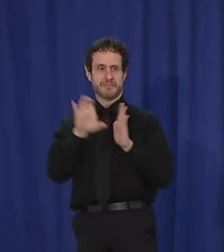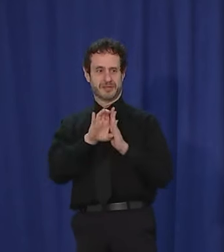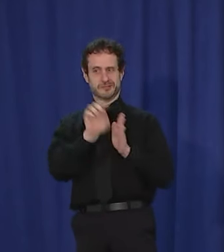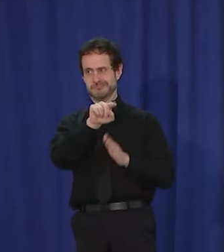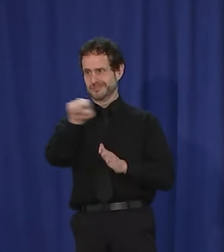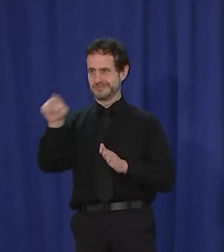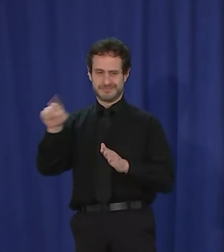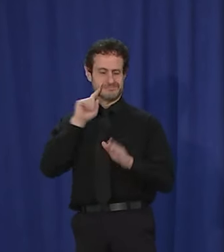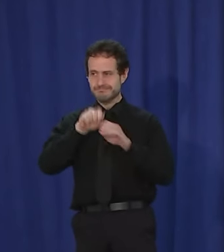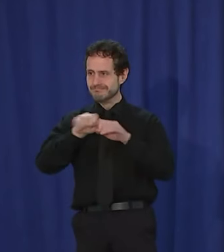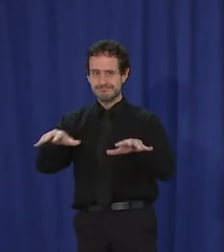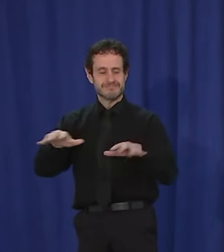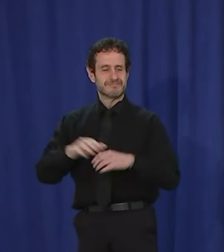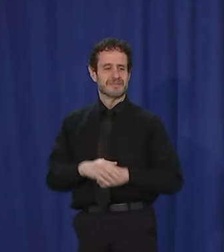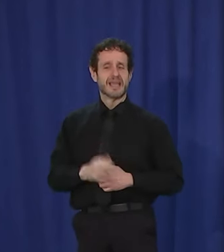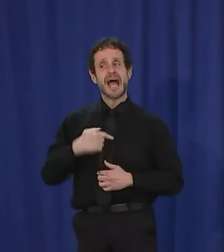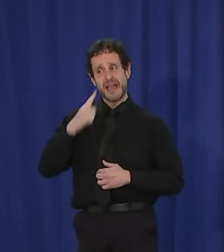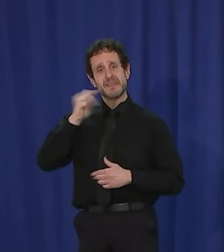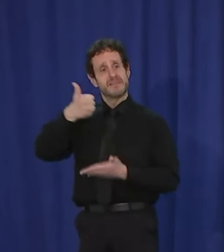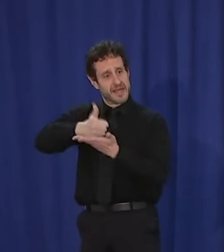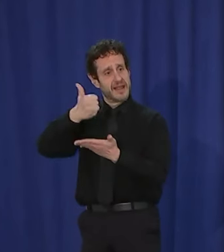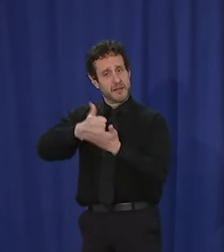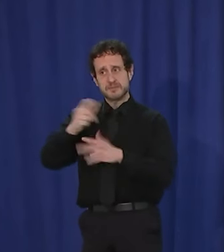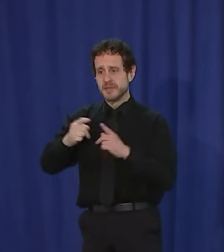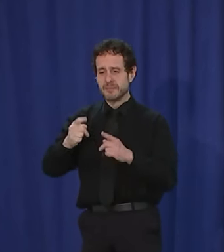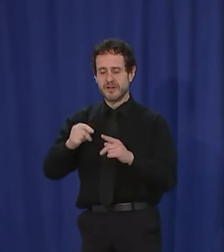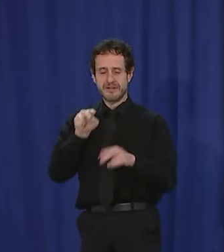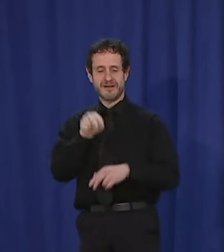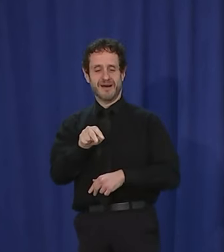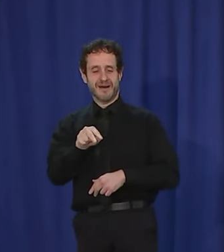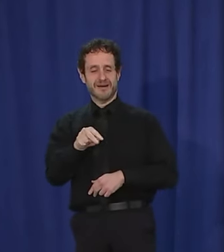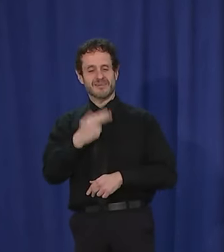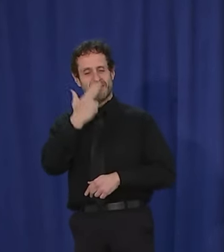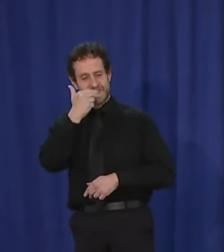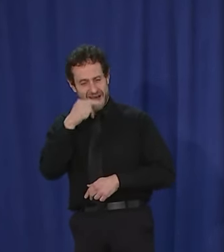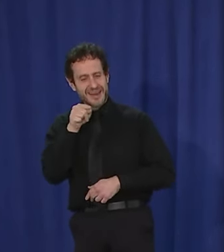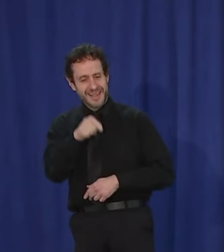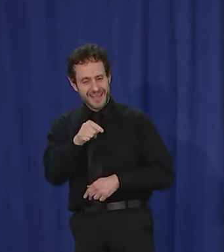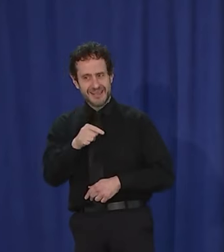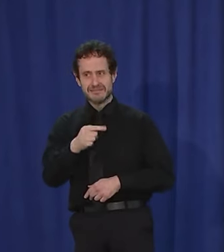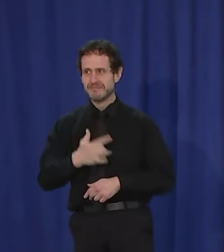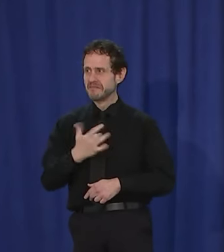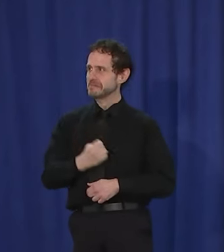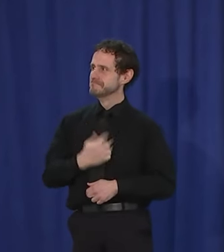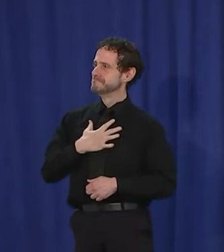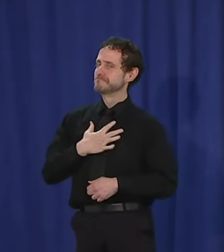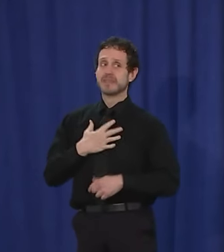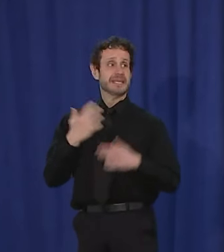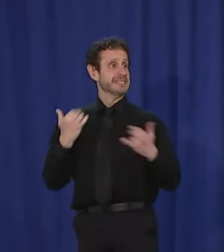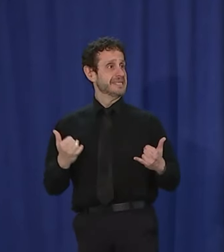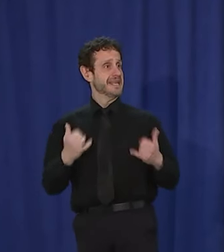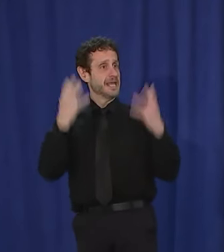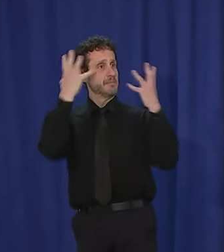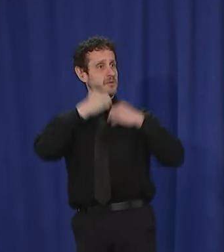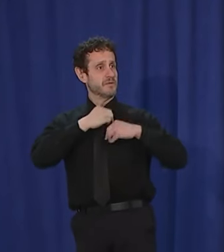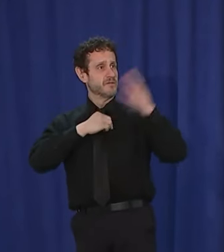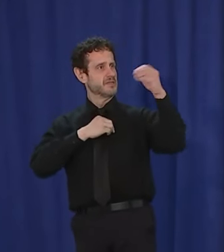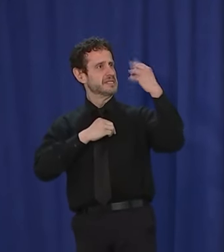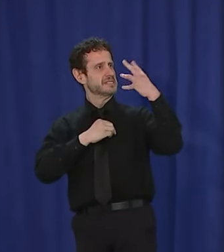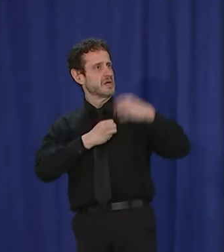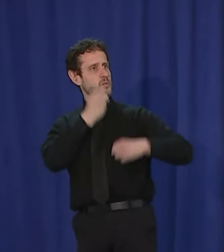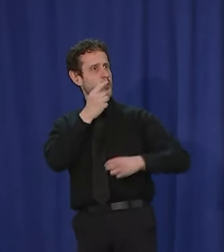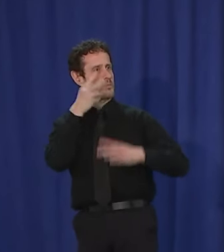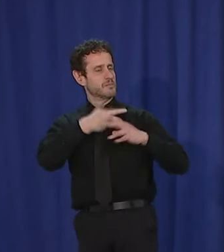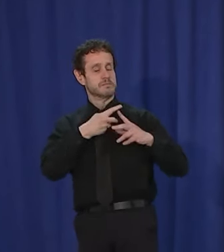and across social media. I think it's helping sustain us in this time. You know, this is a beautiful, sunshiny day, but we're going to be in